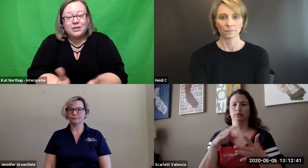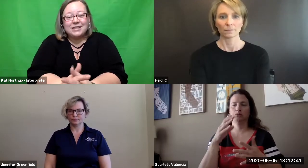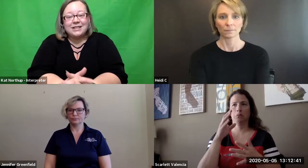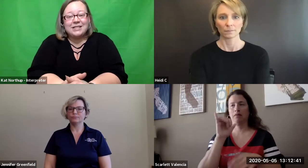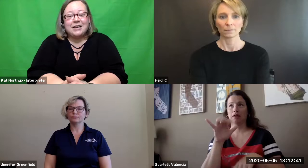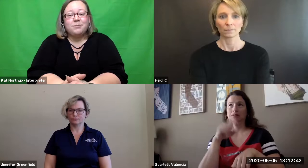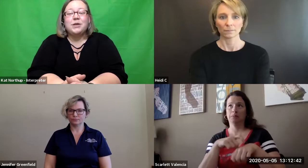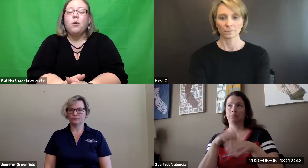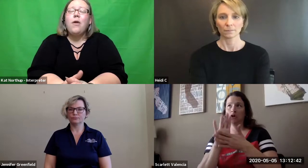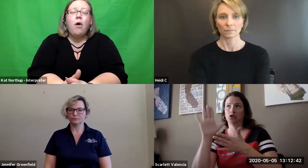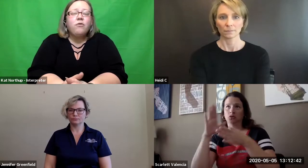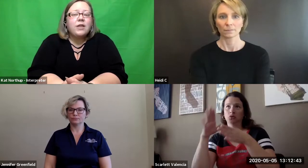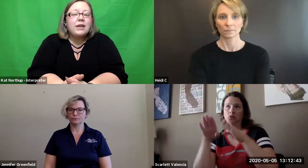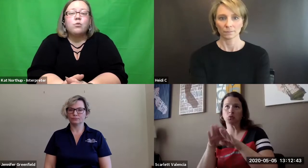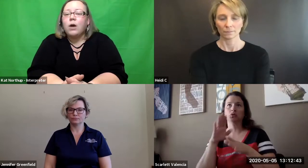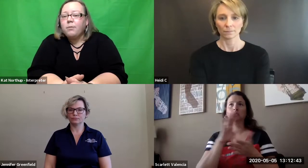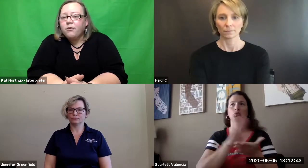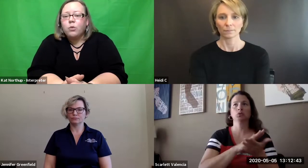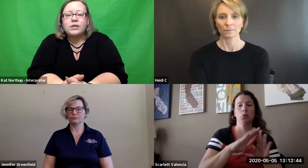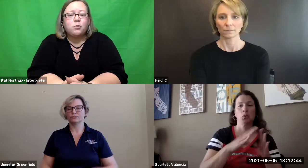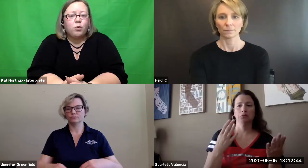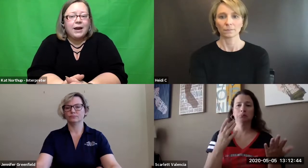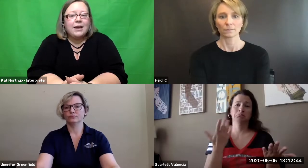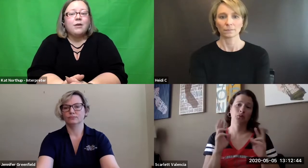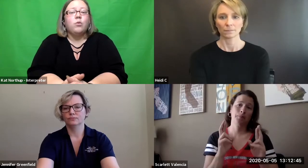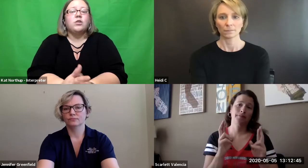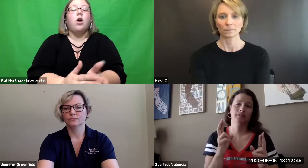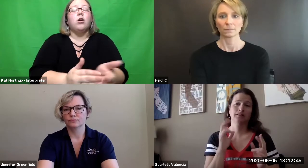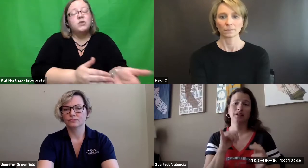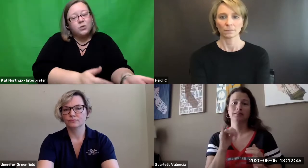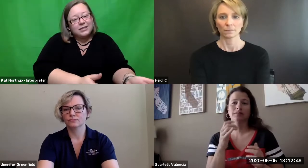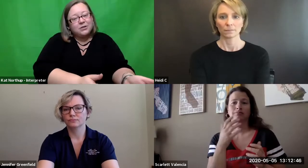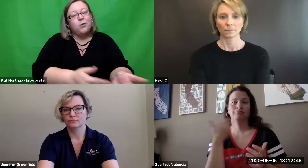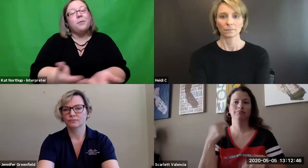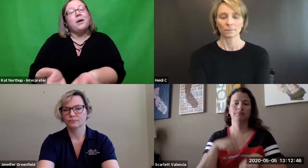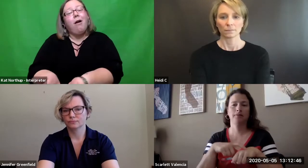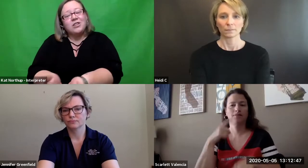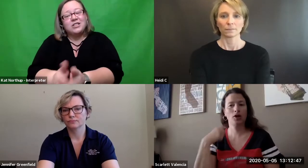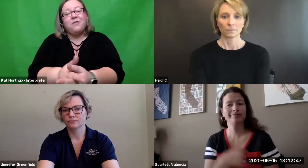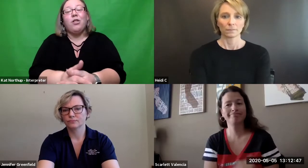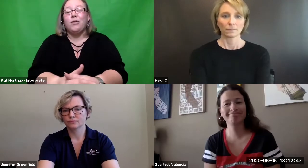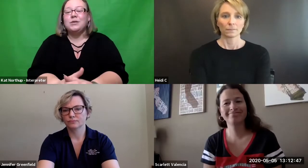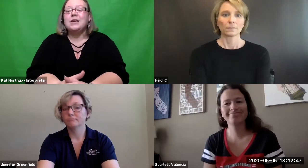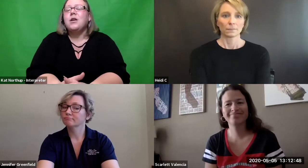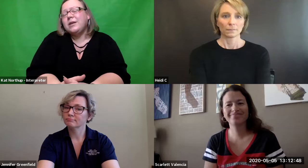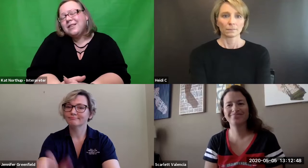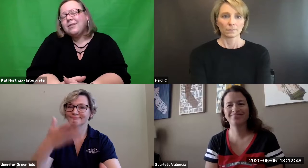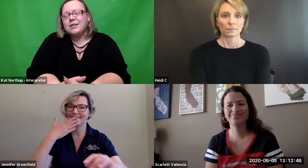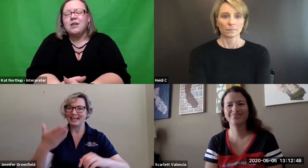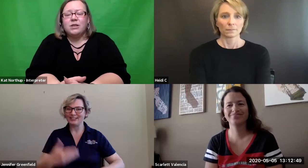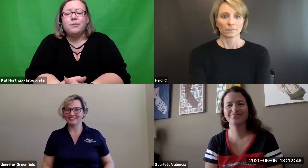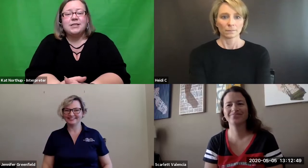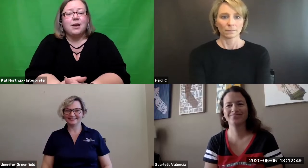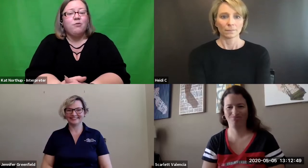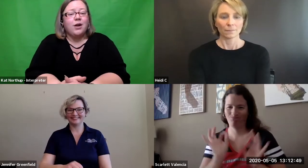hard to predict at this time. So hopefully right before winter break, where our school is still open, but colleges have closed, we think